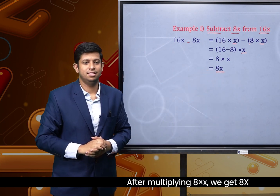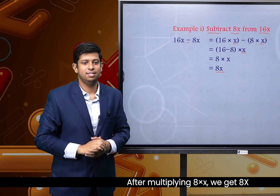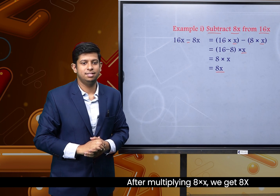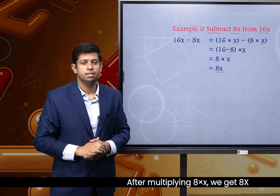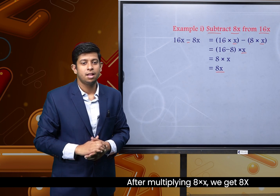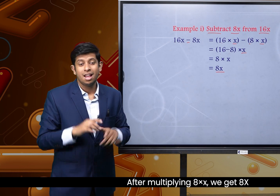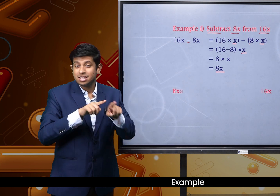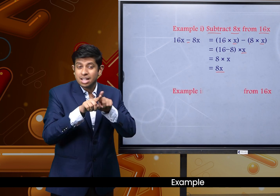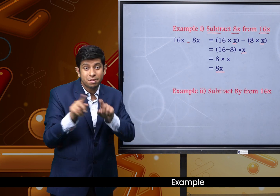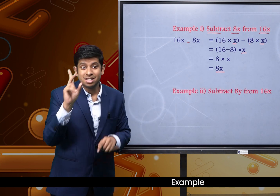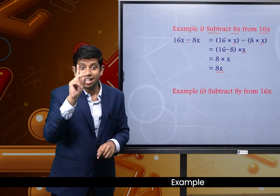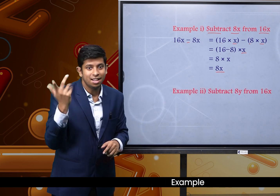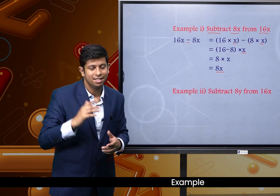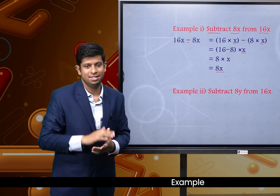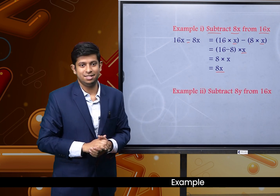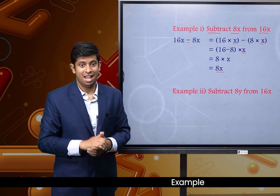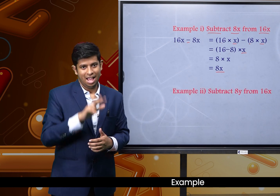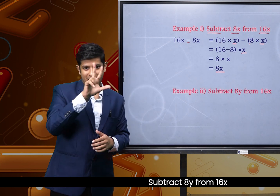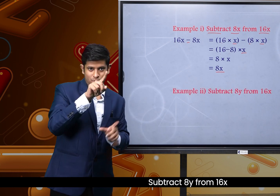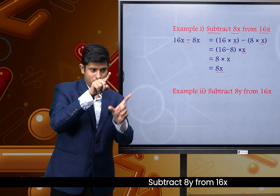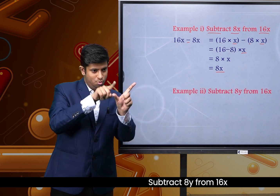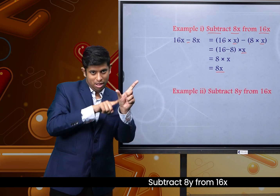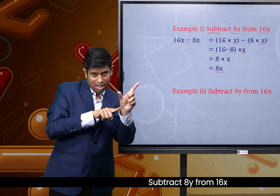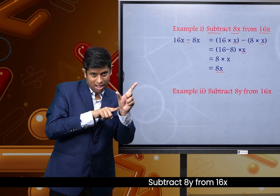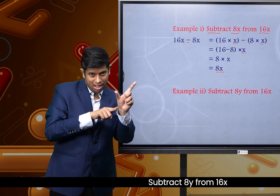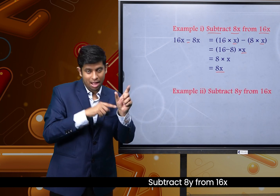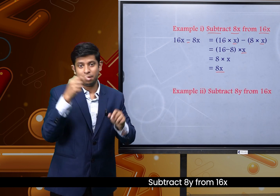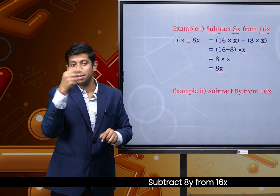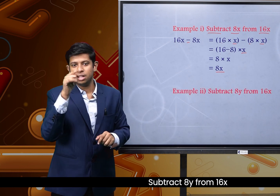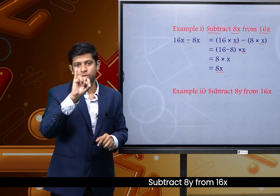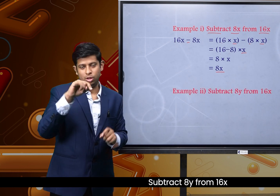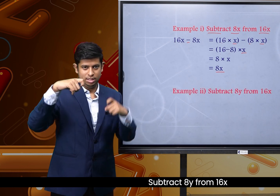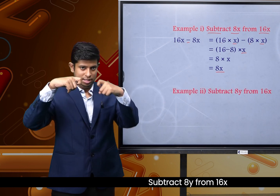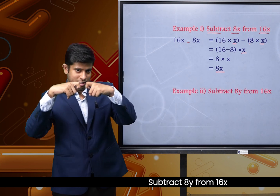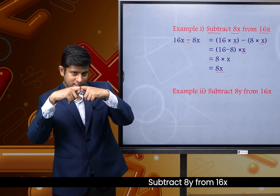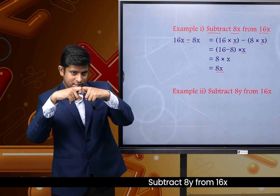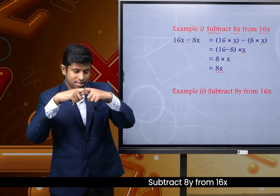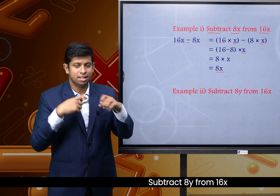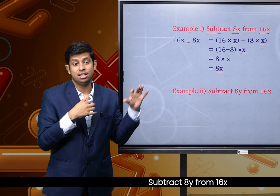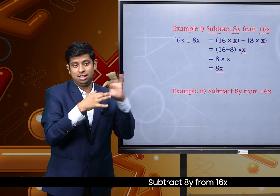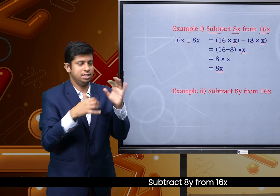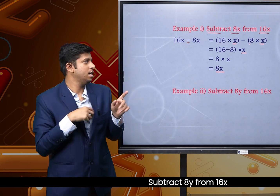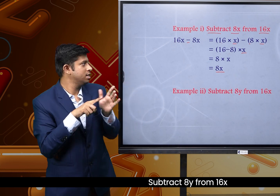8x. Example: subtract 8y from 16x.